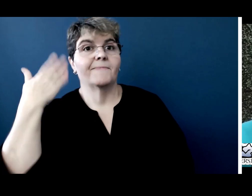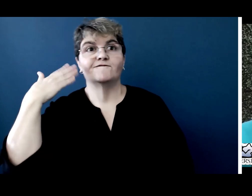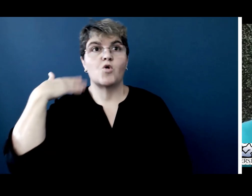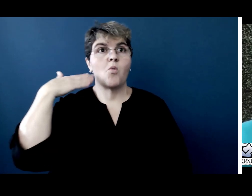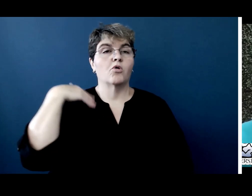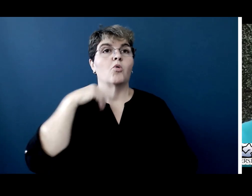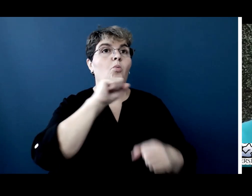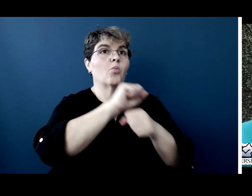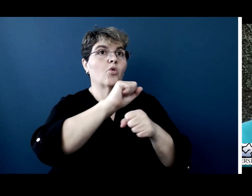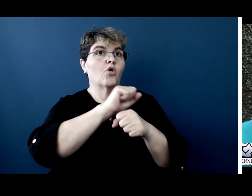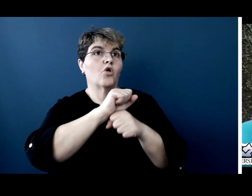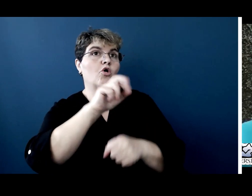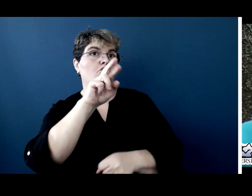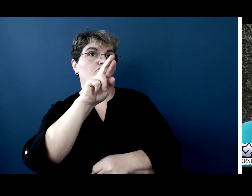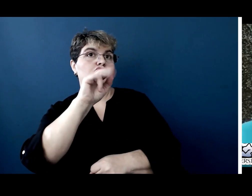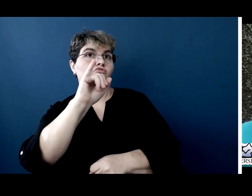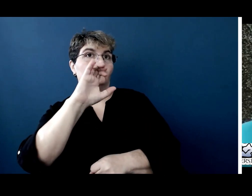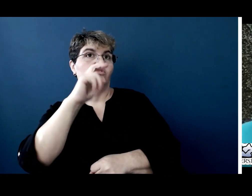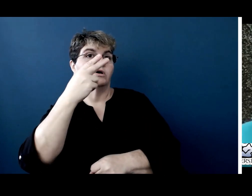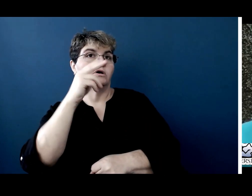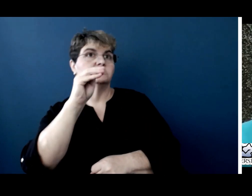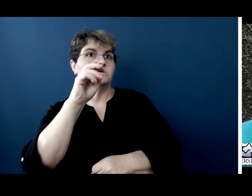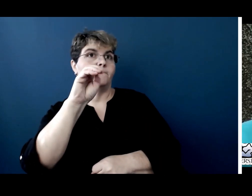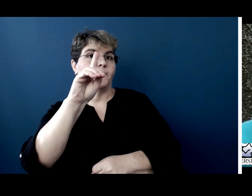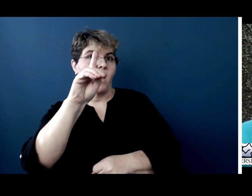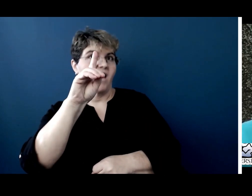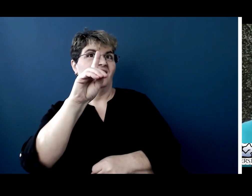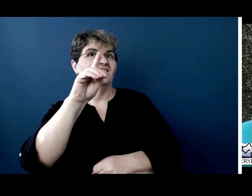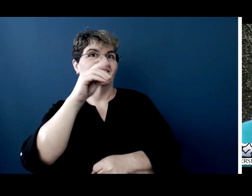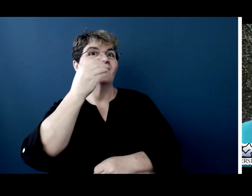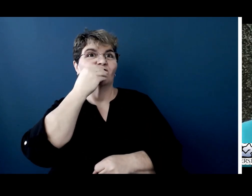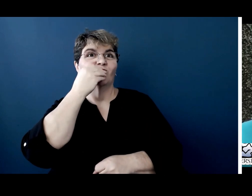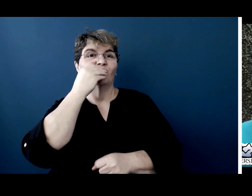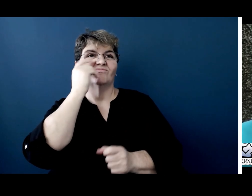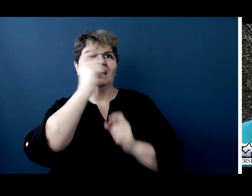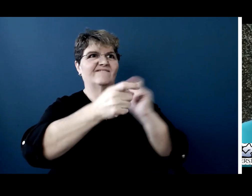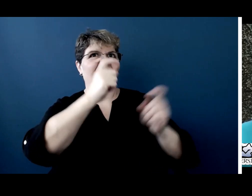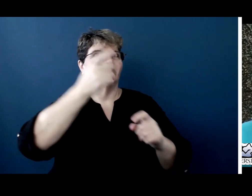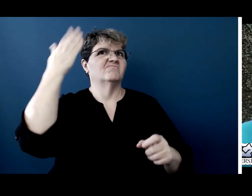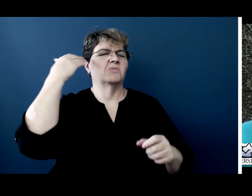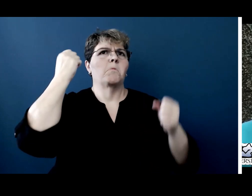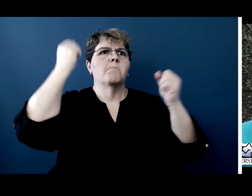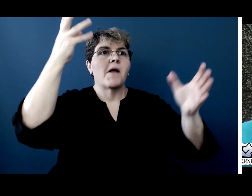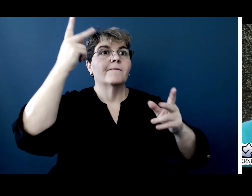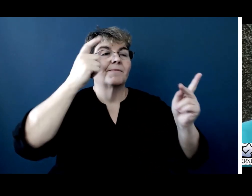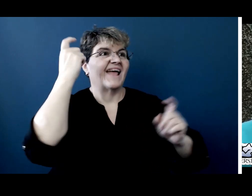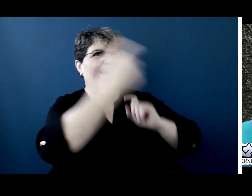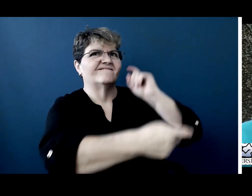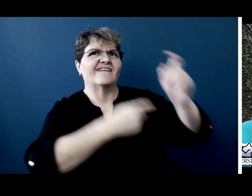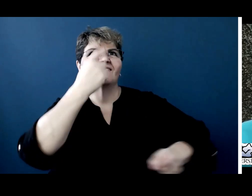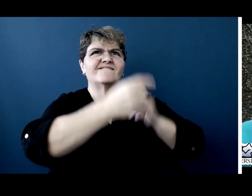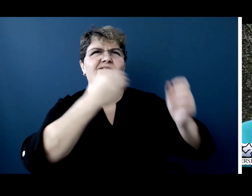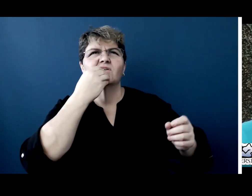in Richmond with the food drive with me and Amanda, collecting food and collecting money that